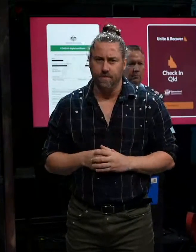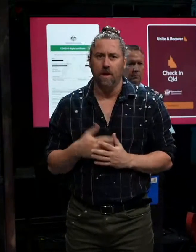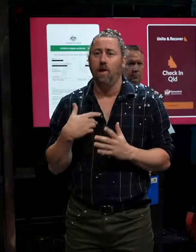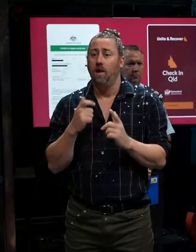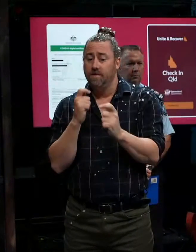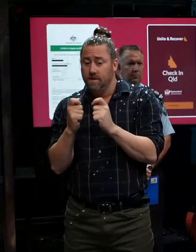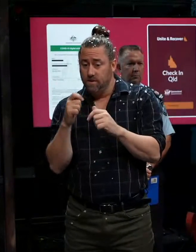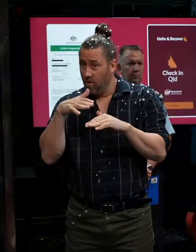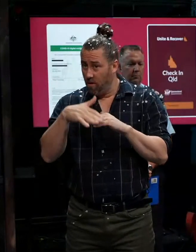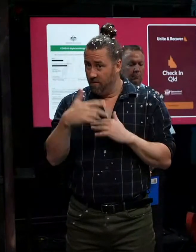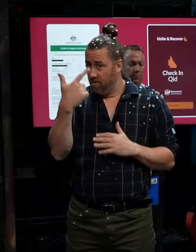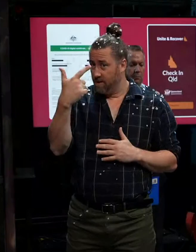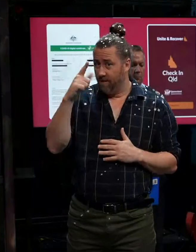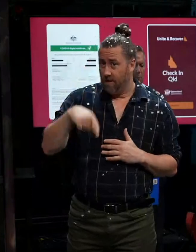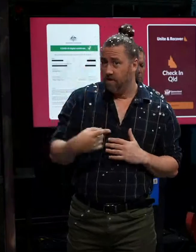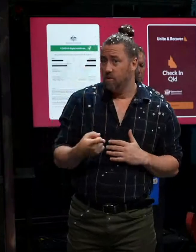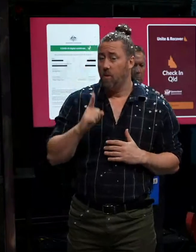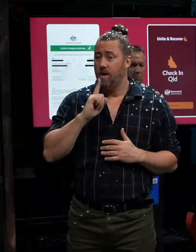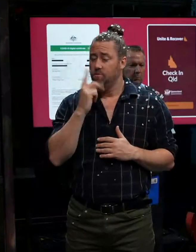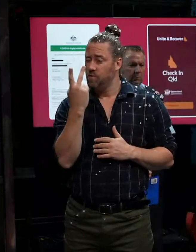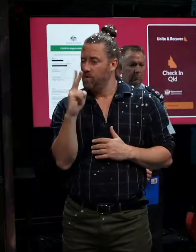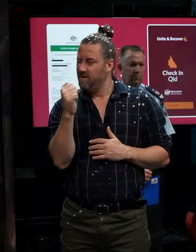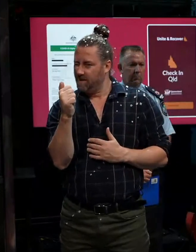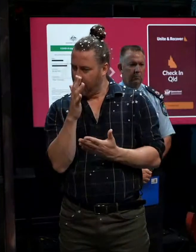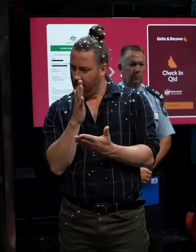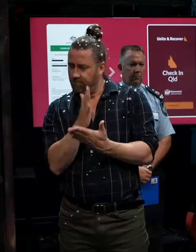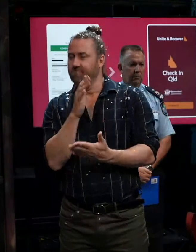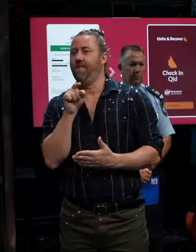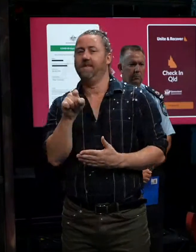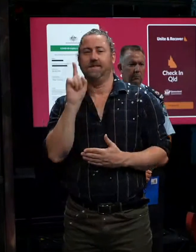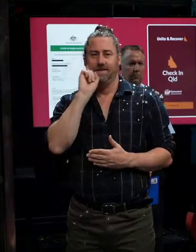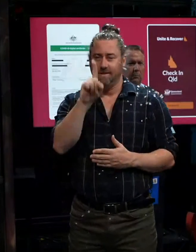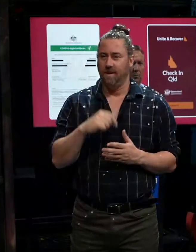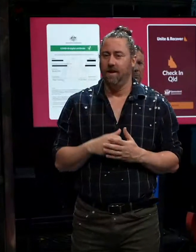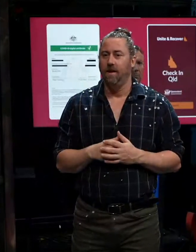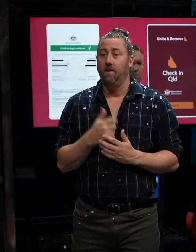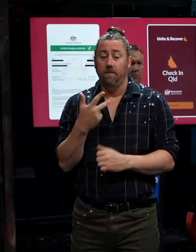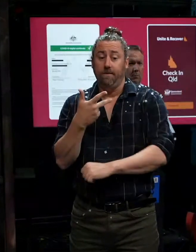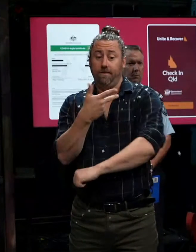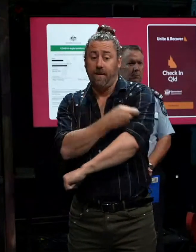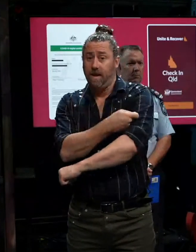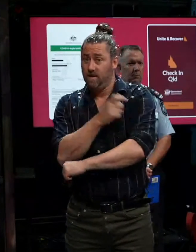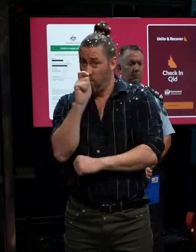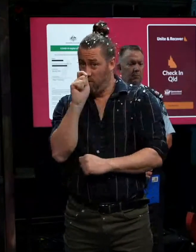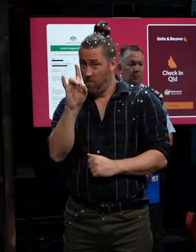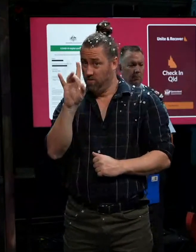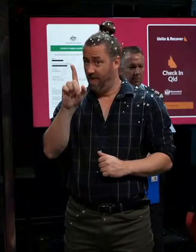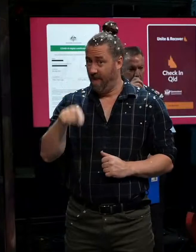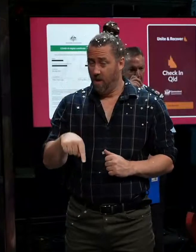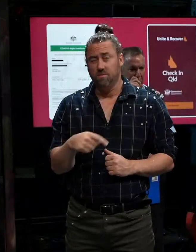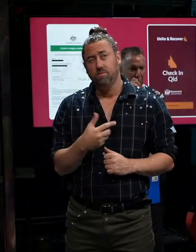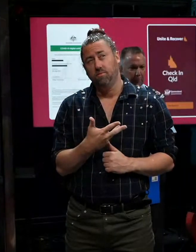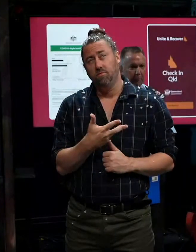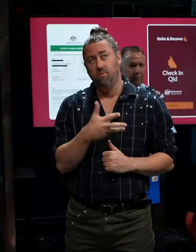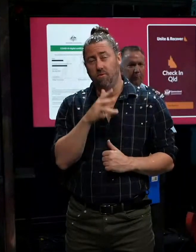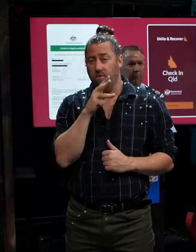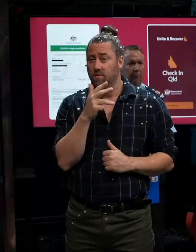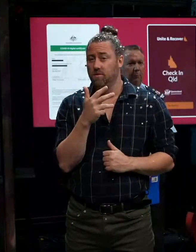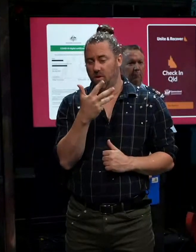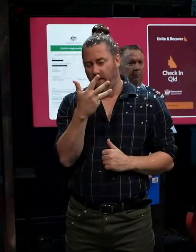over 7,000 tests, 7,126 tests done yesterday. Vaccines, almost 10,000, which is great,